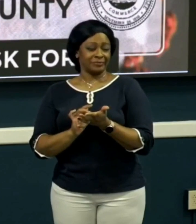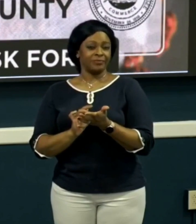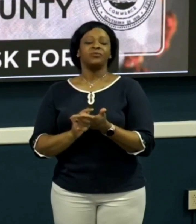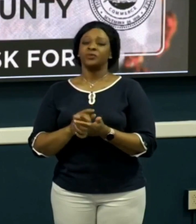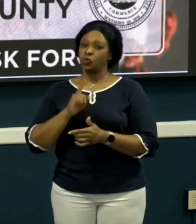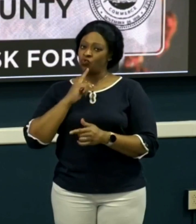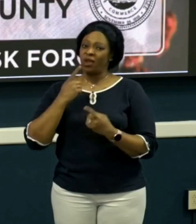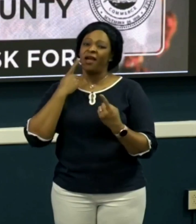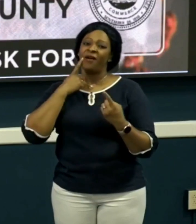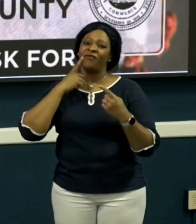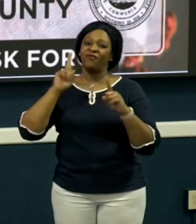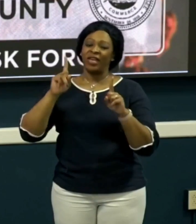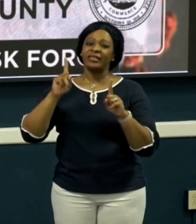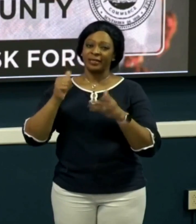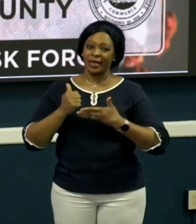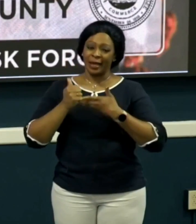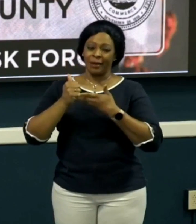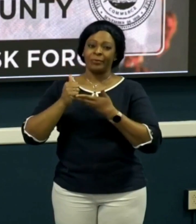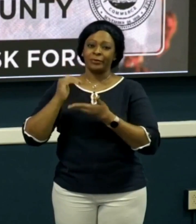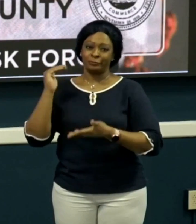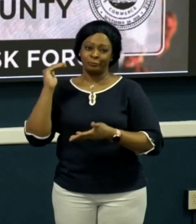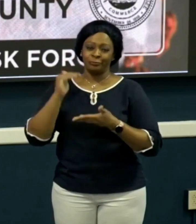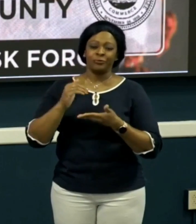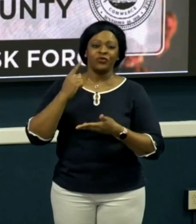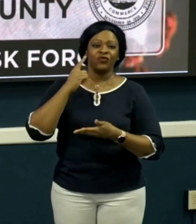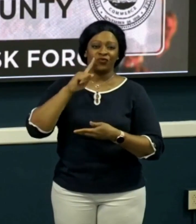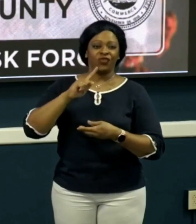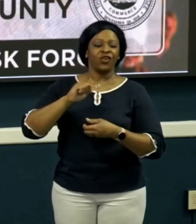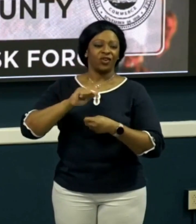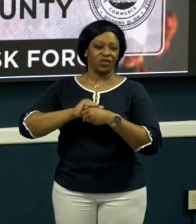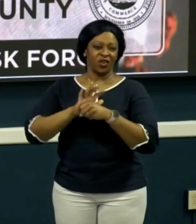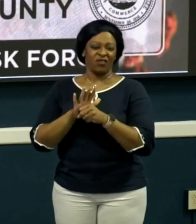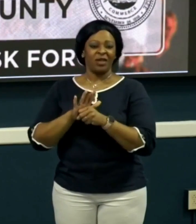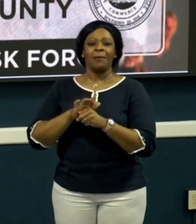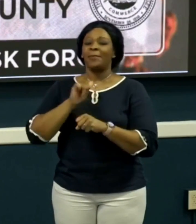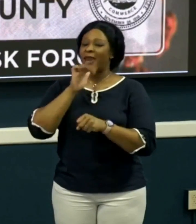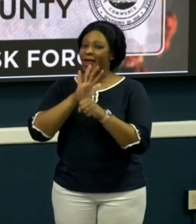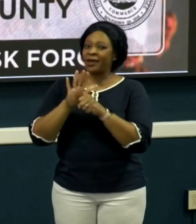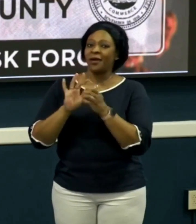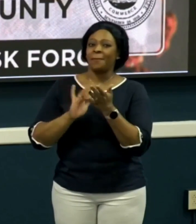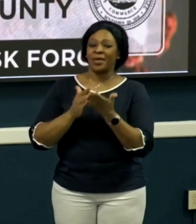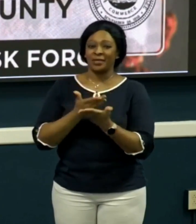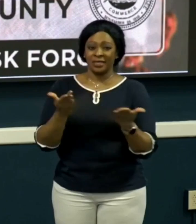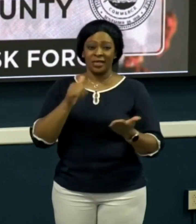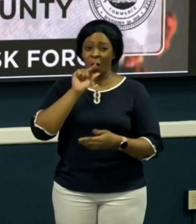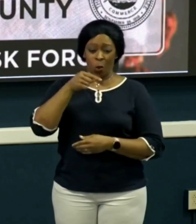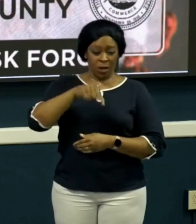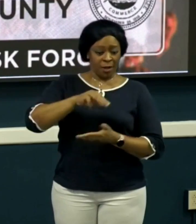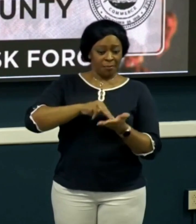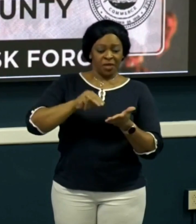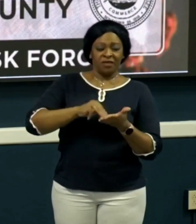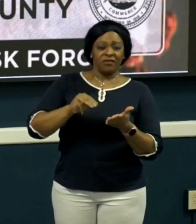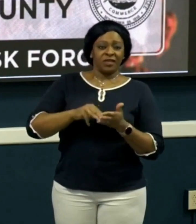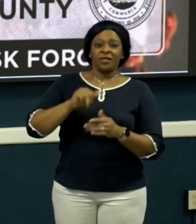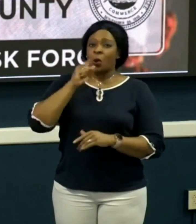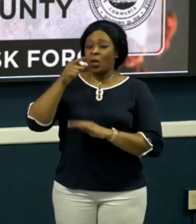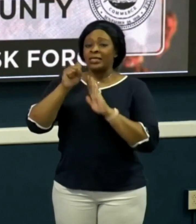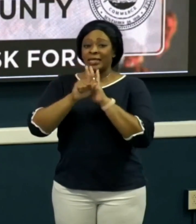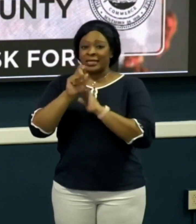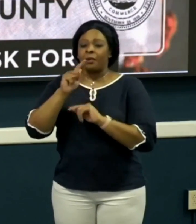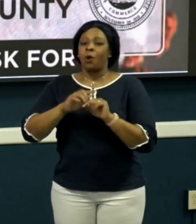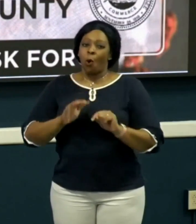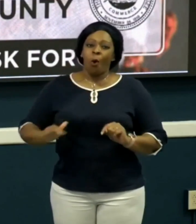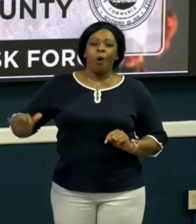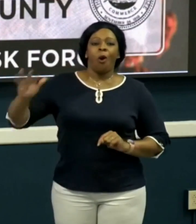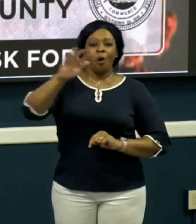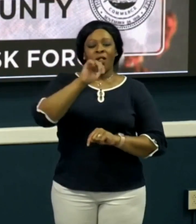effective, but I will confirm that it is in short supply, not just here in Memphis and Shelby County, not just in the state of Tennessee, but across